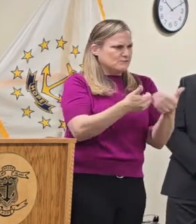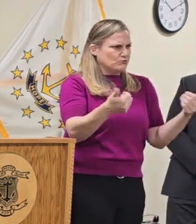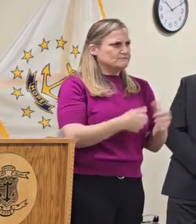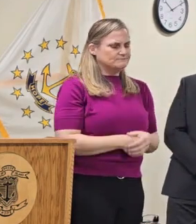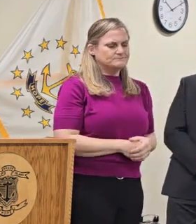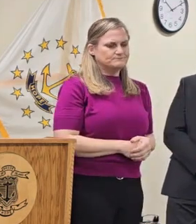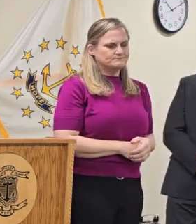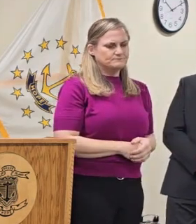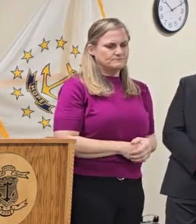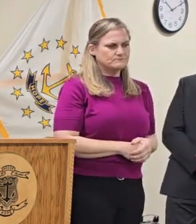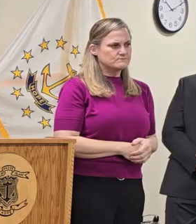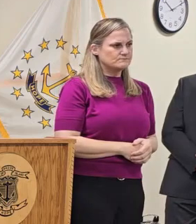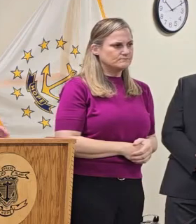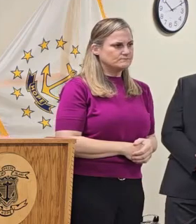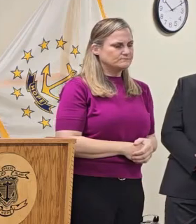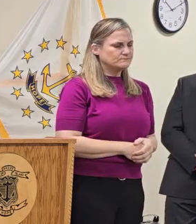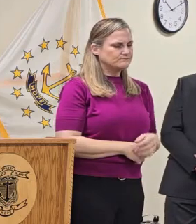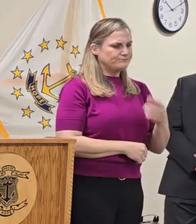Thank you, Governor.